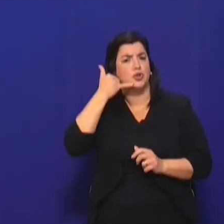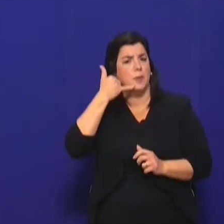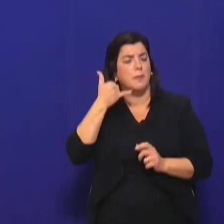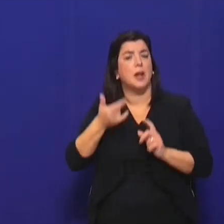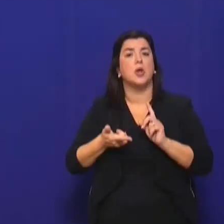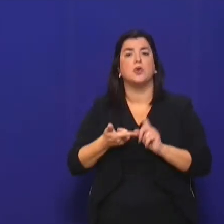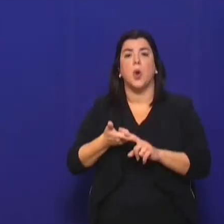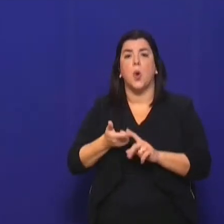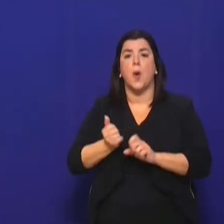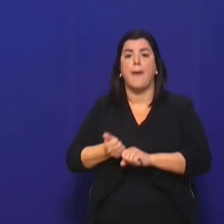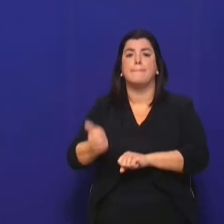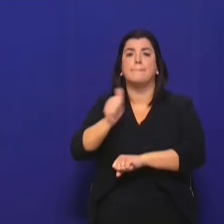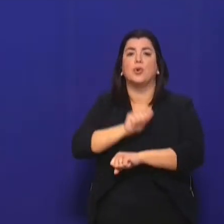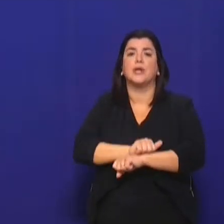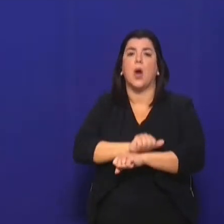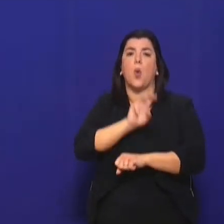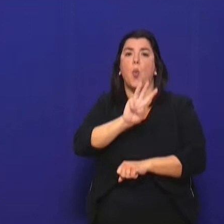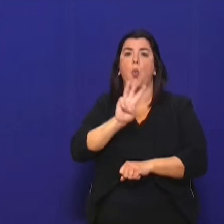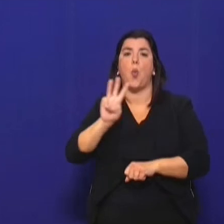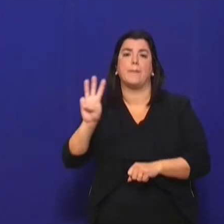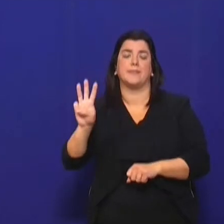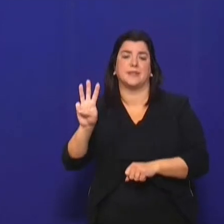ukoll fuq il-website fuq